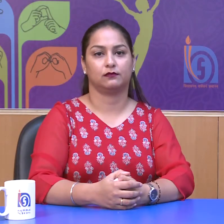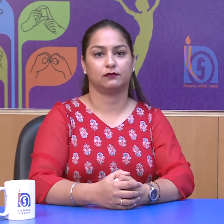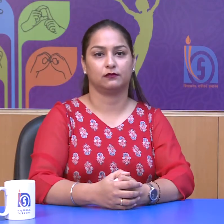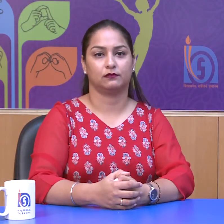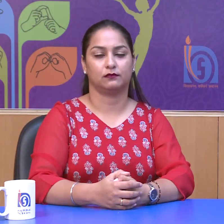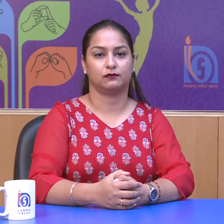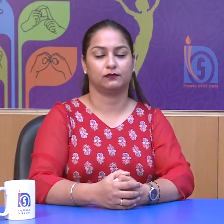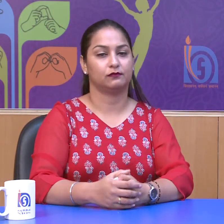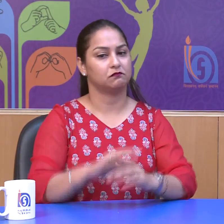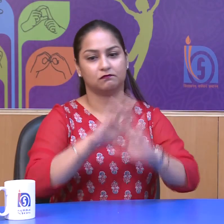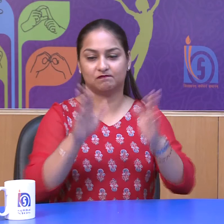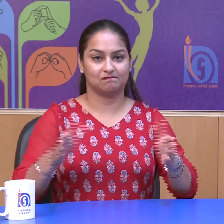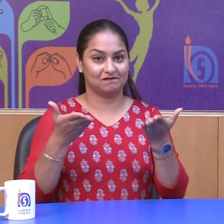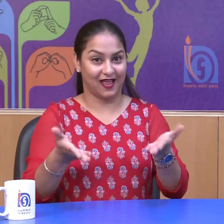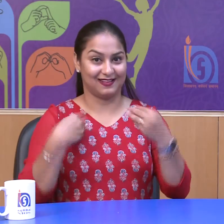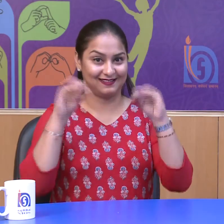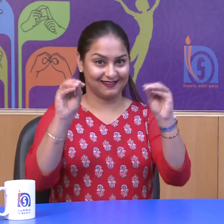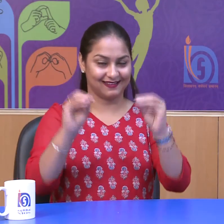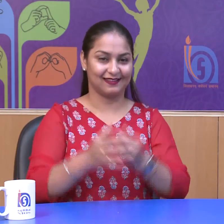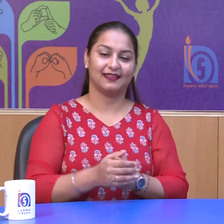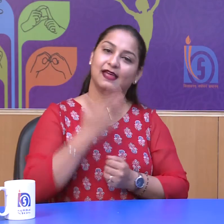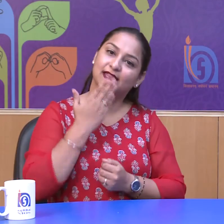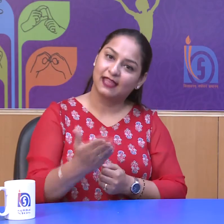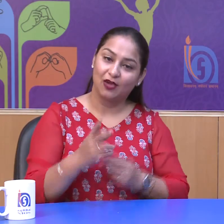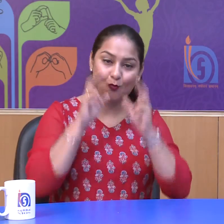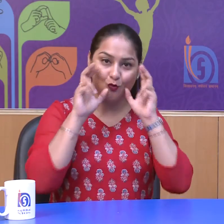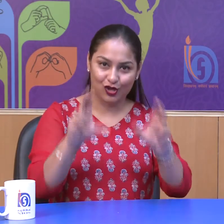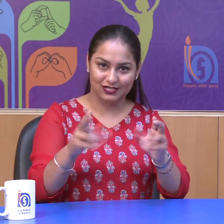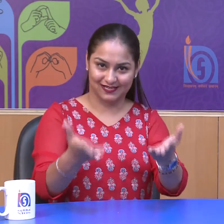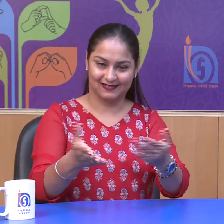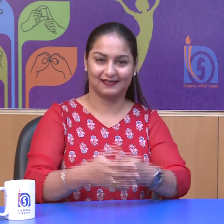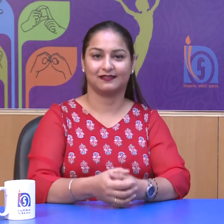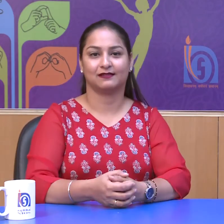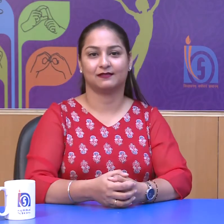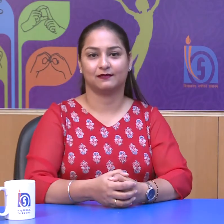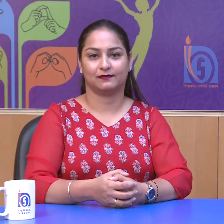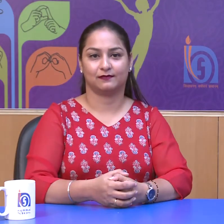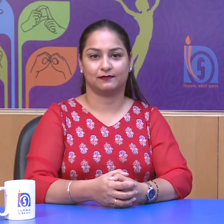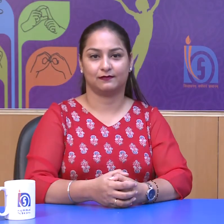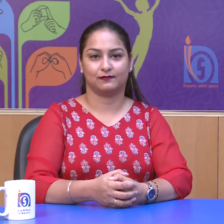That's all for today. Thanks for watching this video.